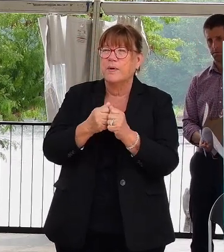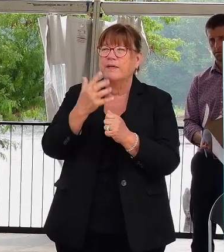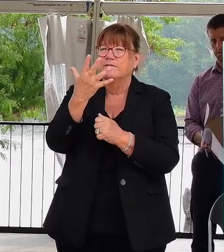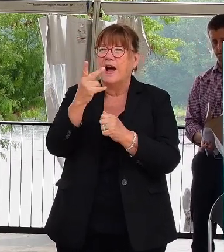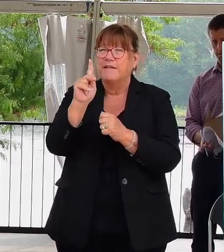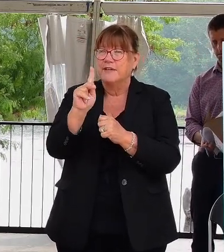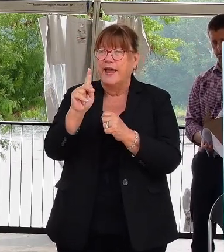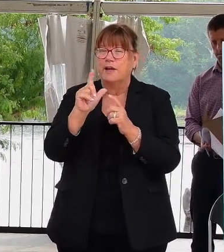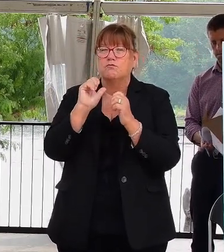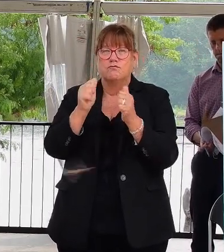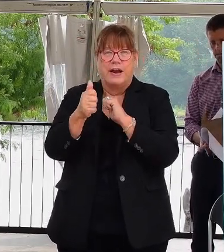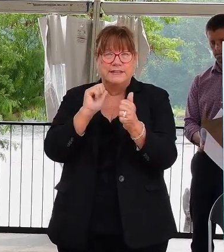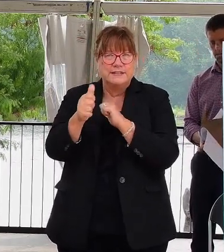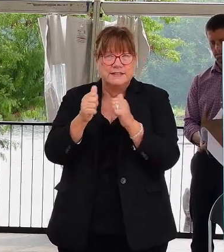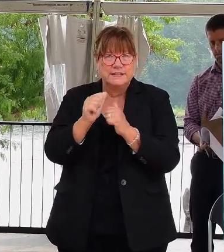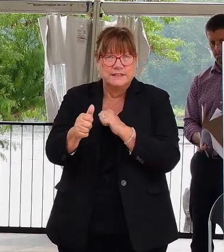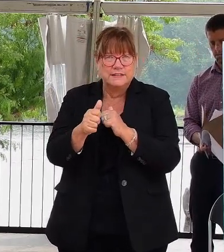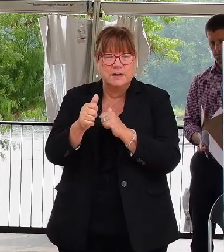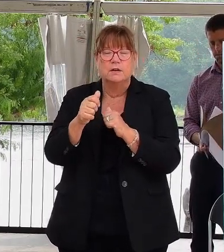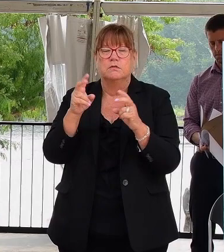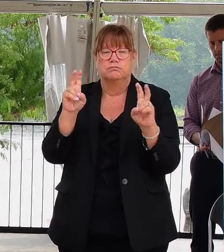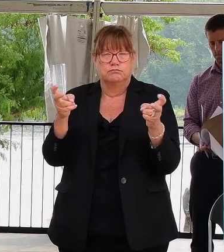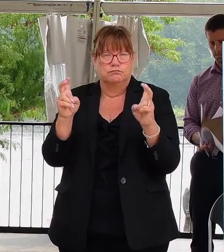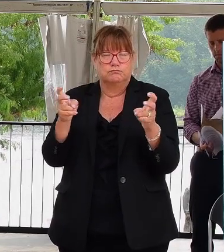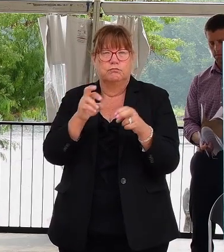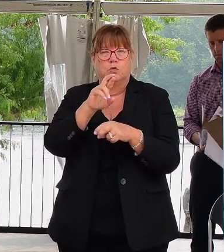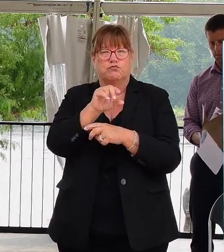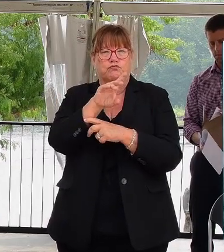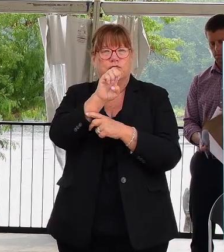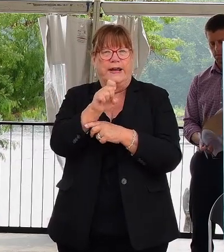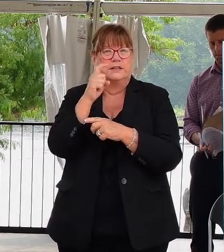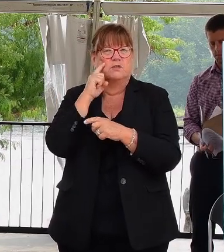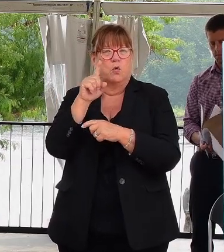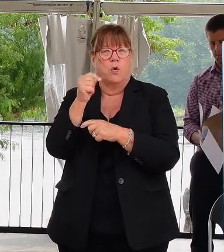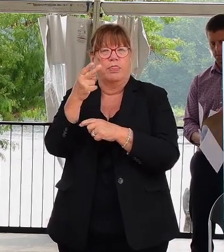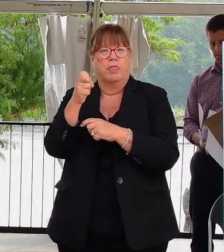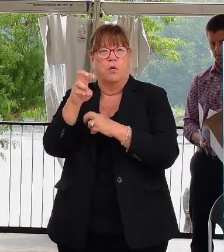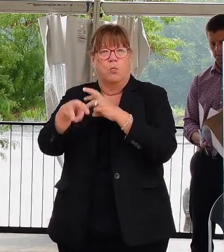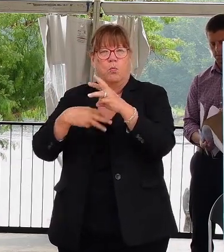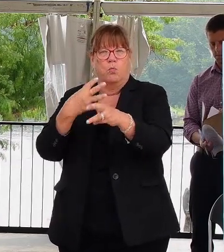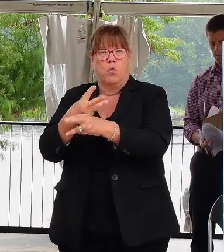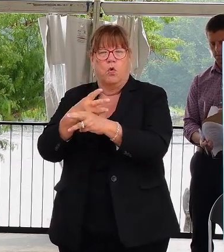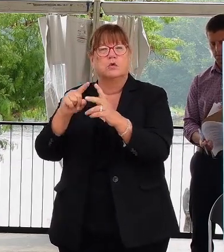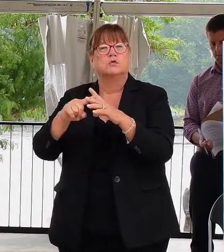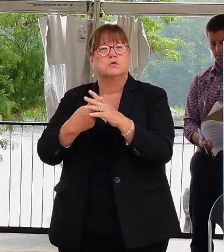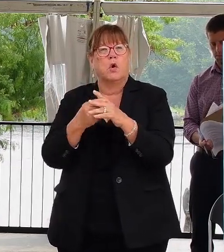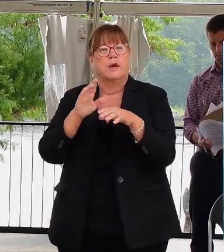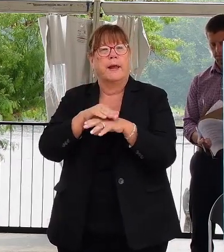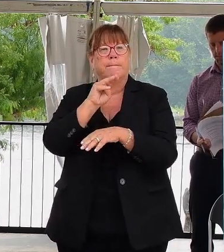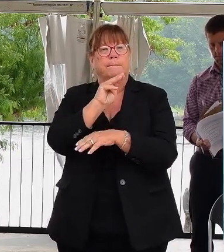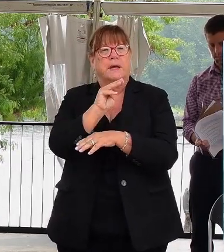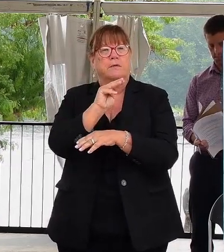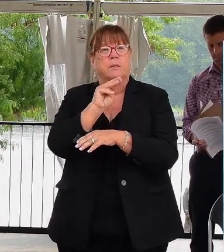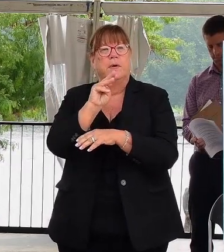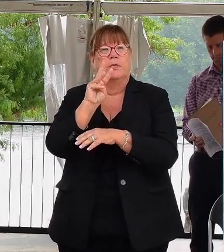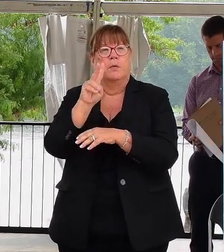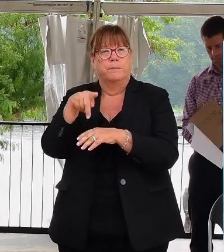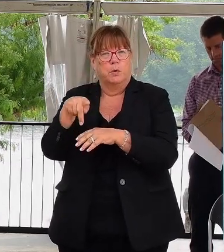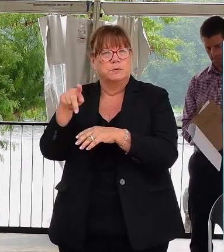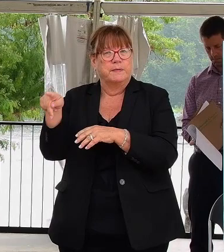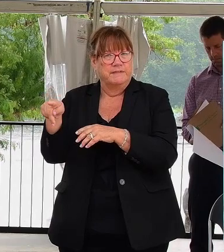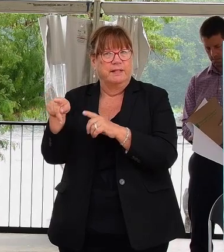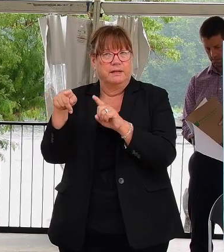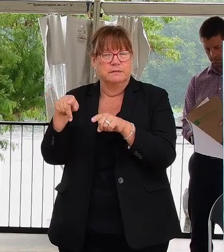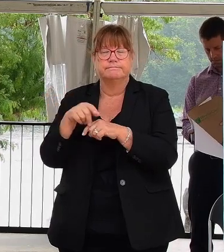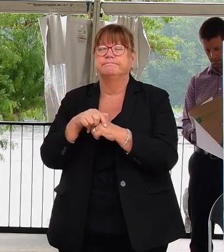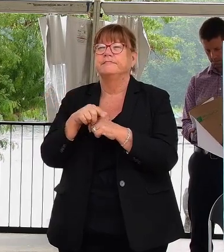5K race, Race for the World, starting in the morning at the Meriwether Post Pavilion. This